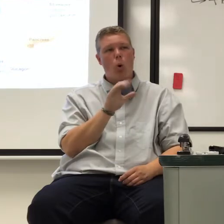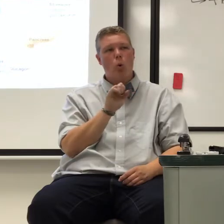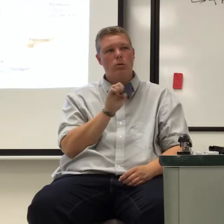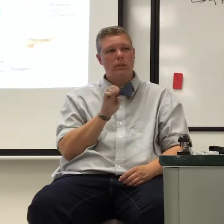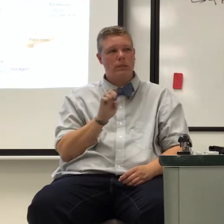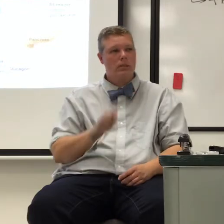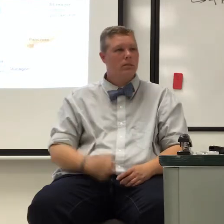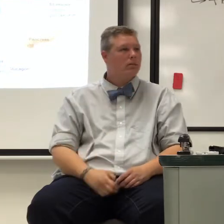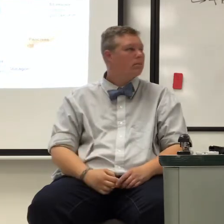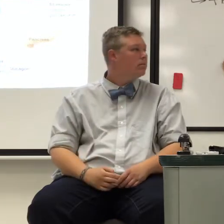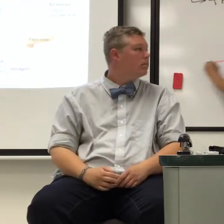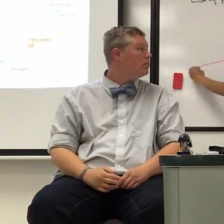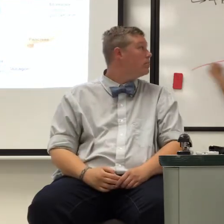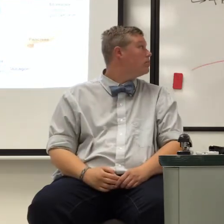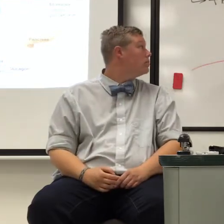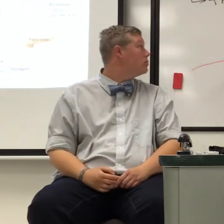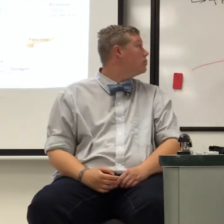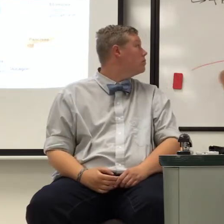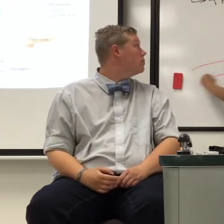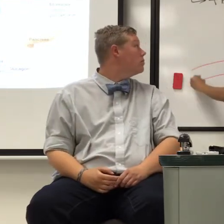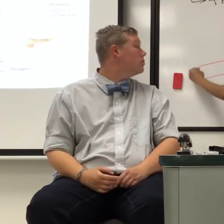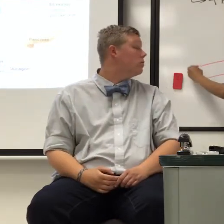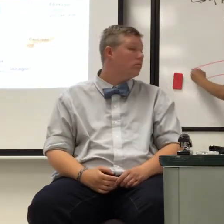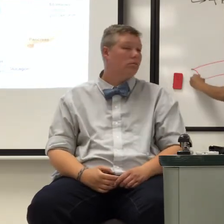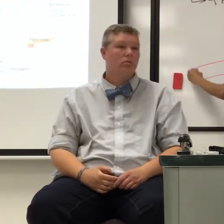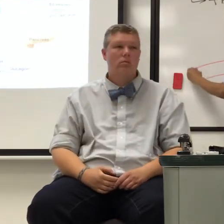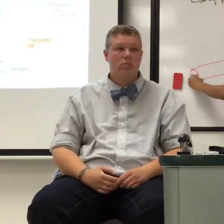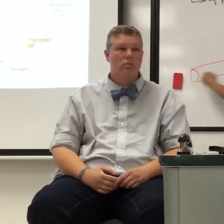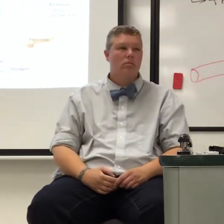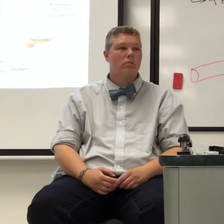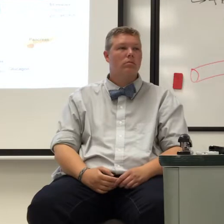Let me extend this blood vessel tube out to here.